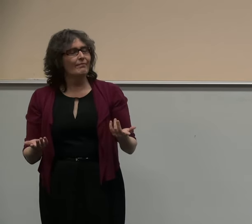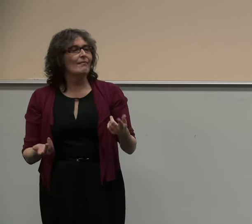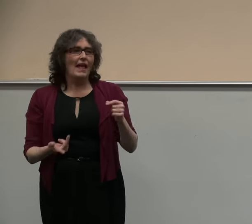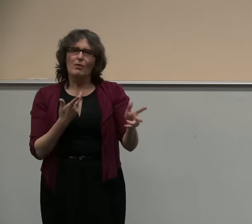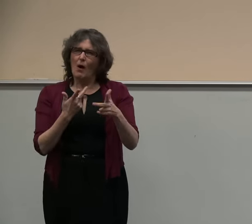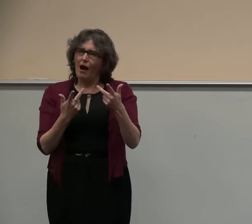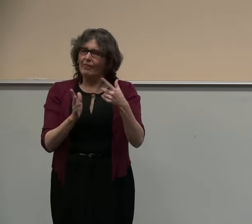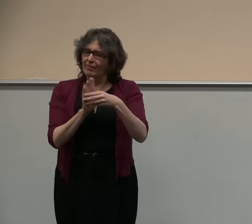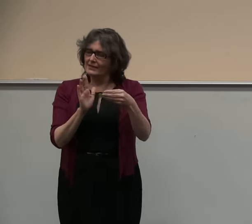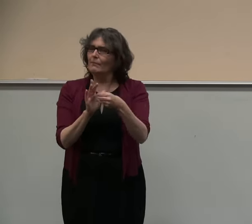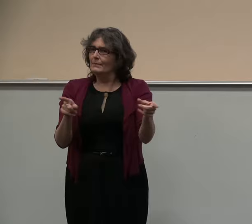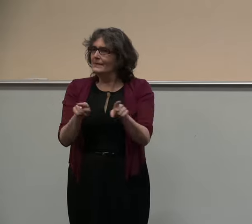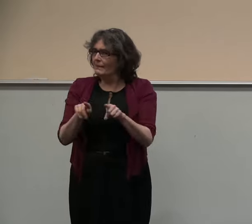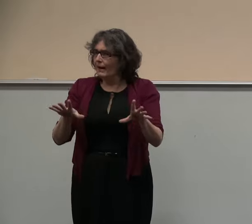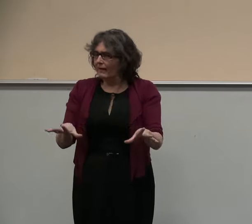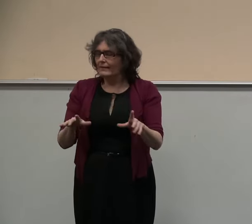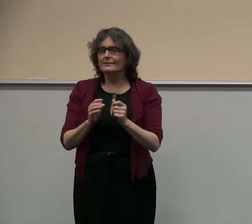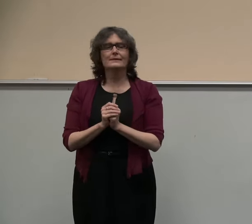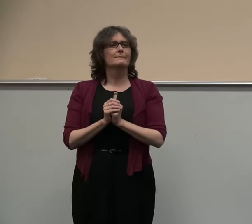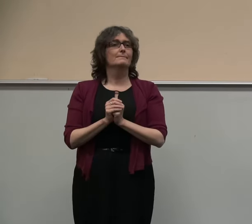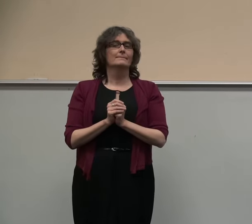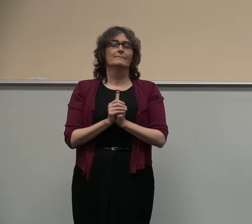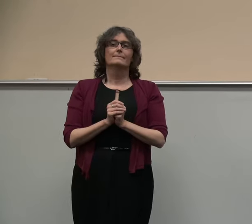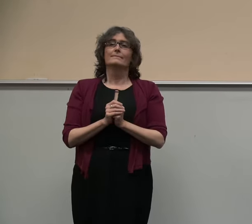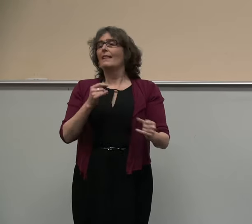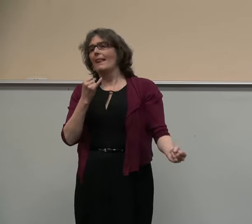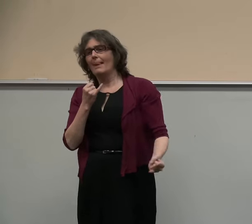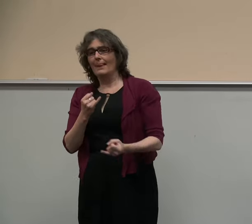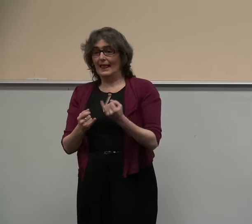that. Finally, the use of the body.